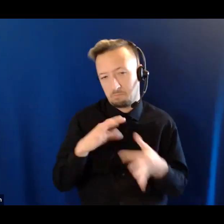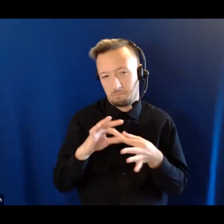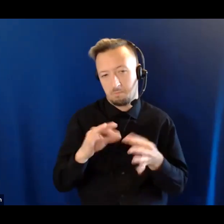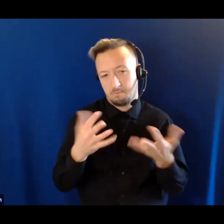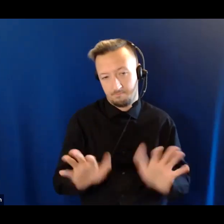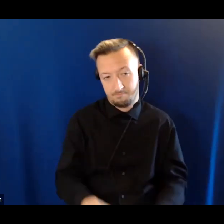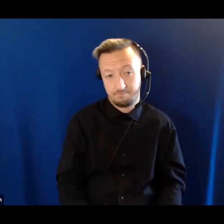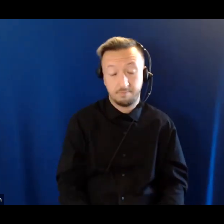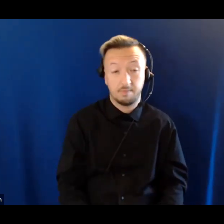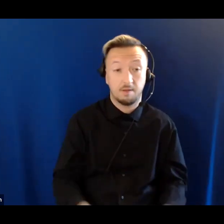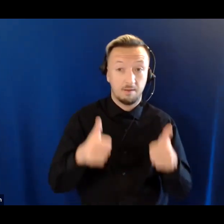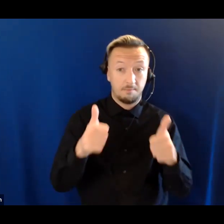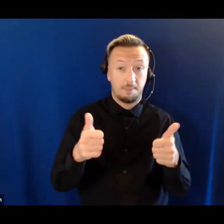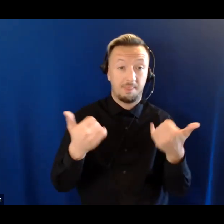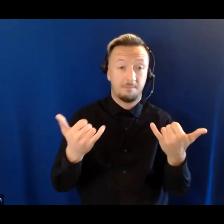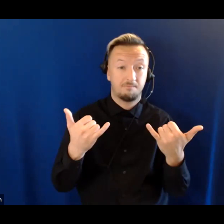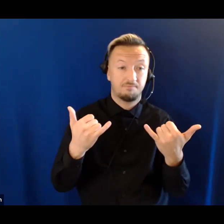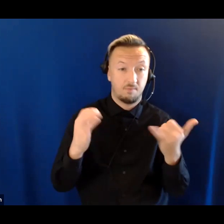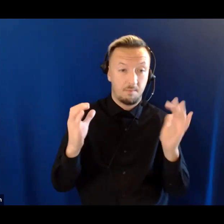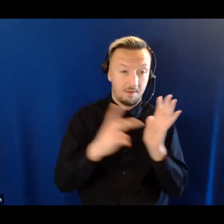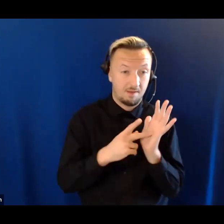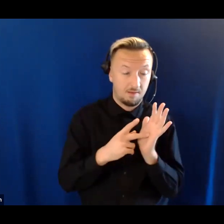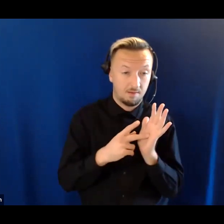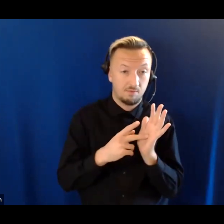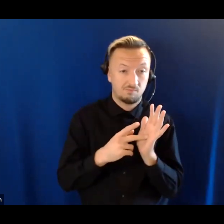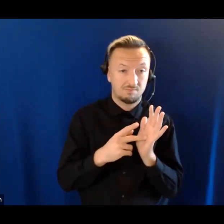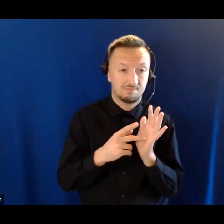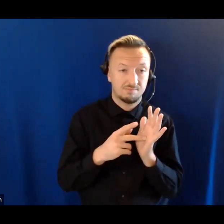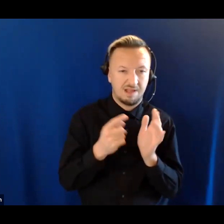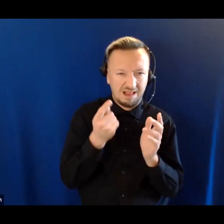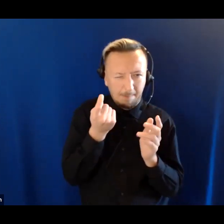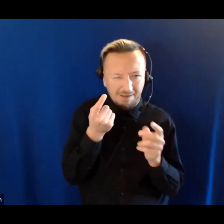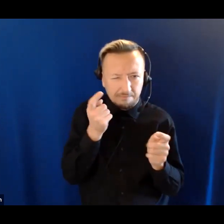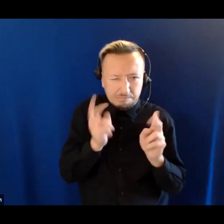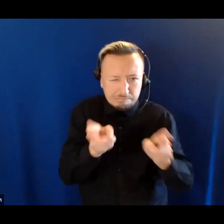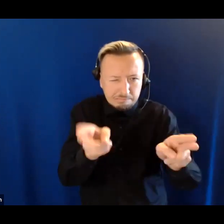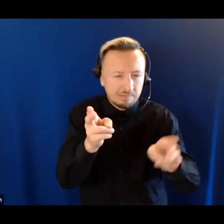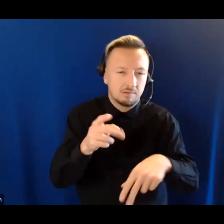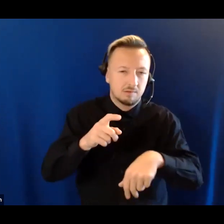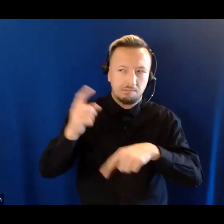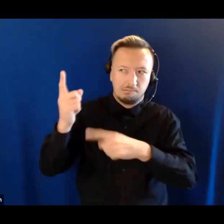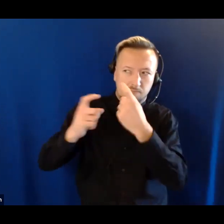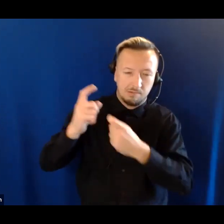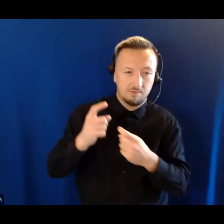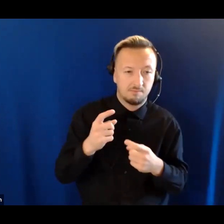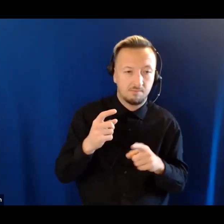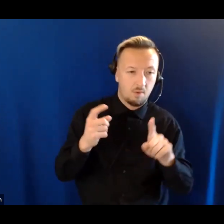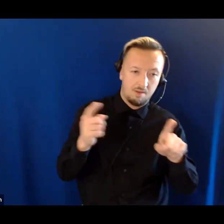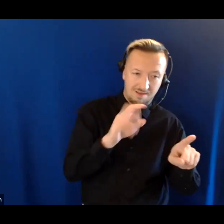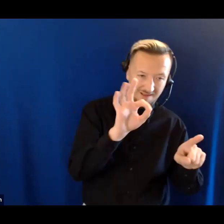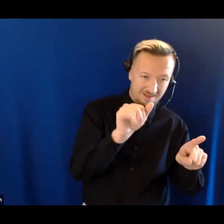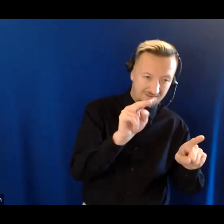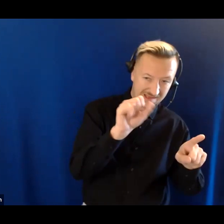All right, I am back on again. And so I think we're going to have to go a little rapid fire here. We have a few different questions coming in, so we'll start back with Fantasy on the